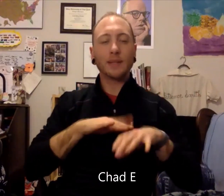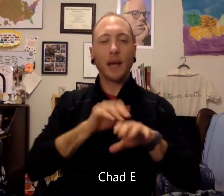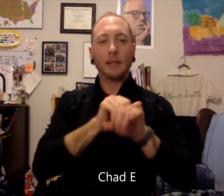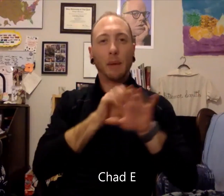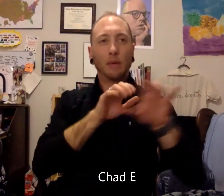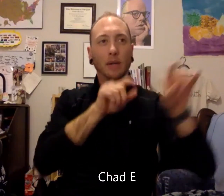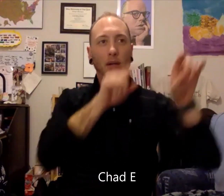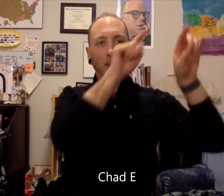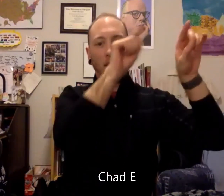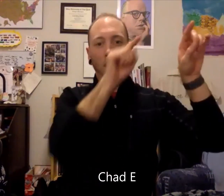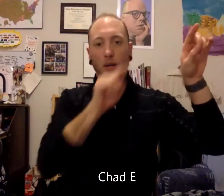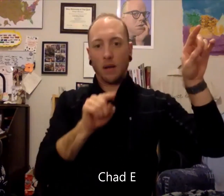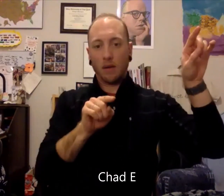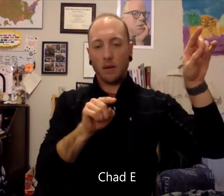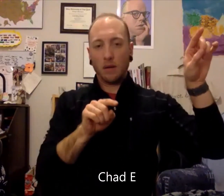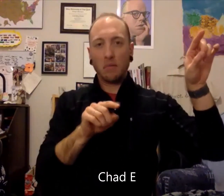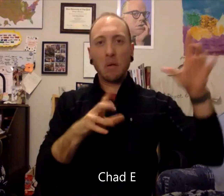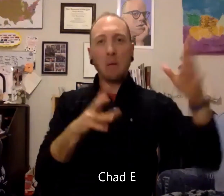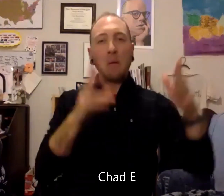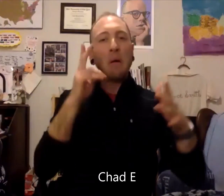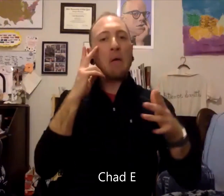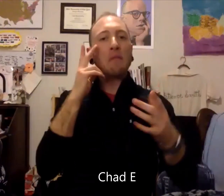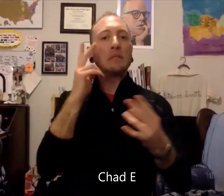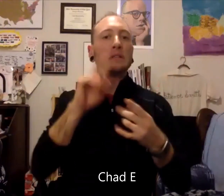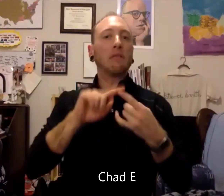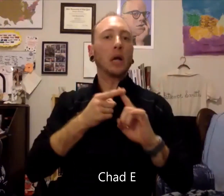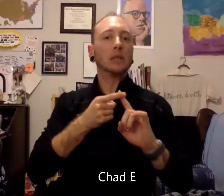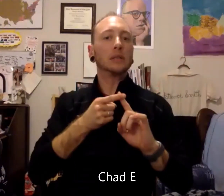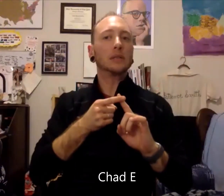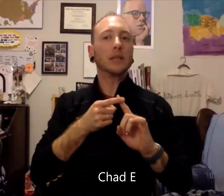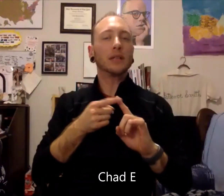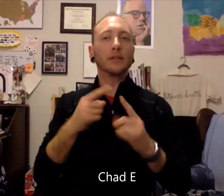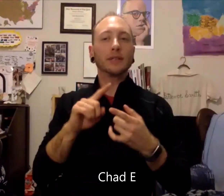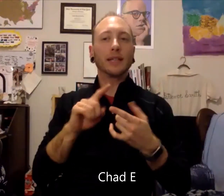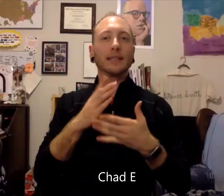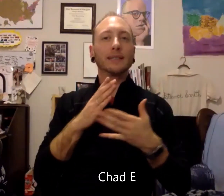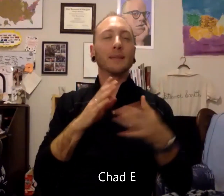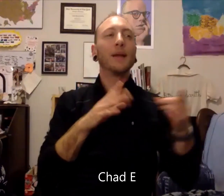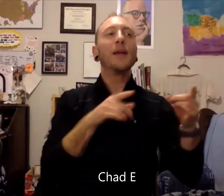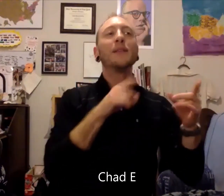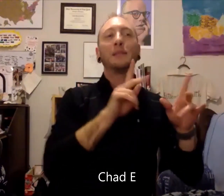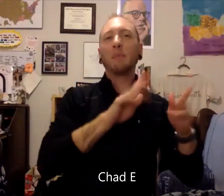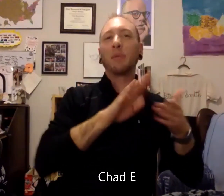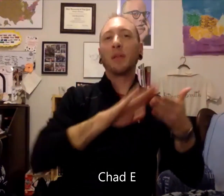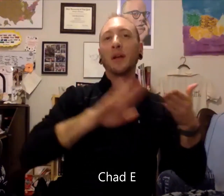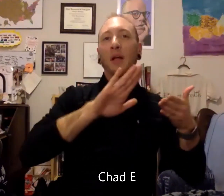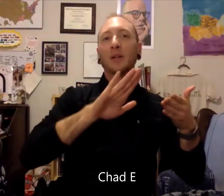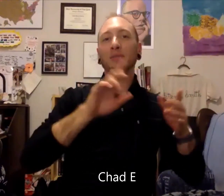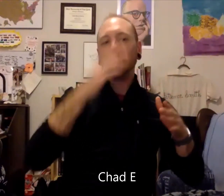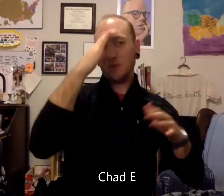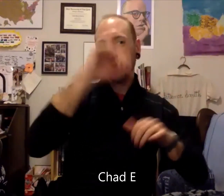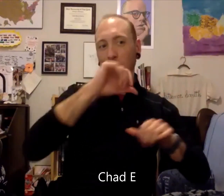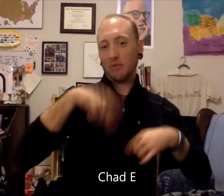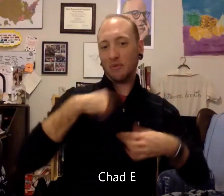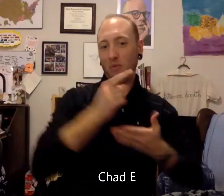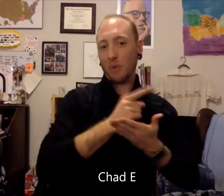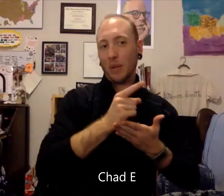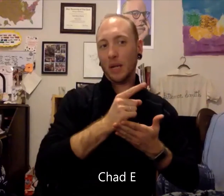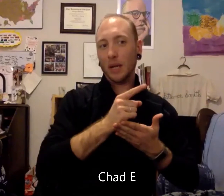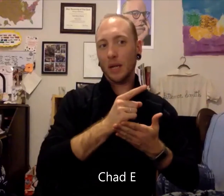and, that these lifelong friends I'd known for a week. And, one of them offered me a drink, and the next thing I know, it's the next morning, and I'm a crumpled mass